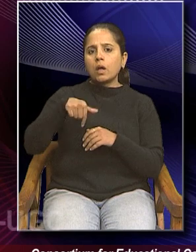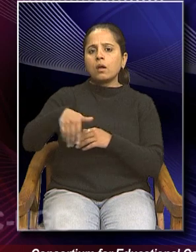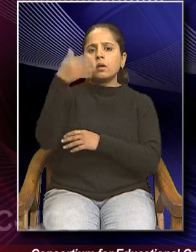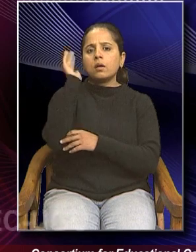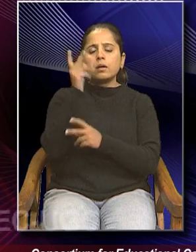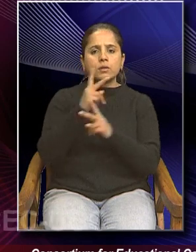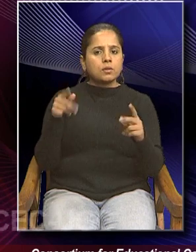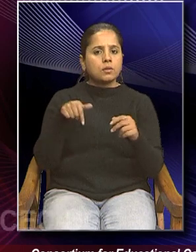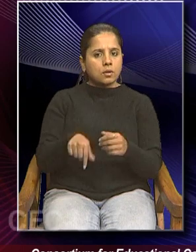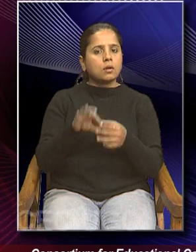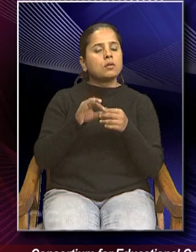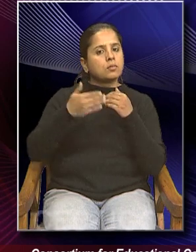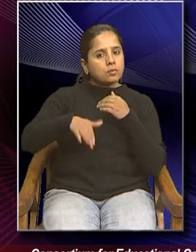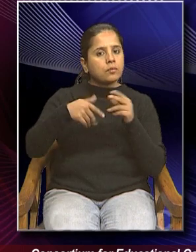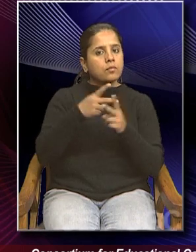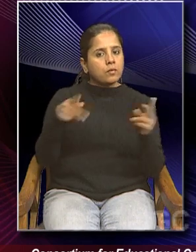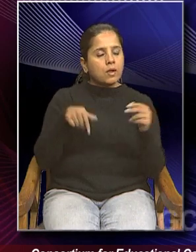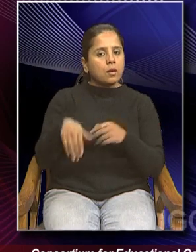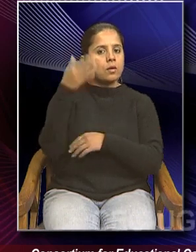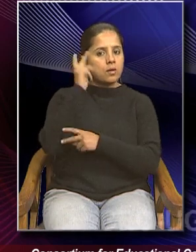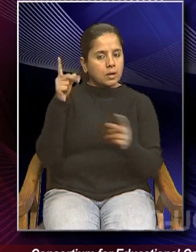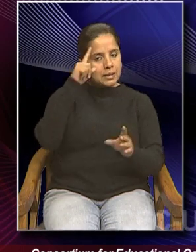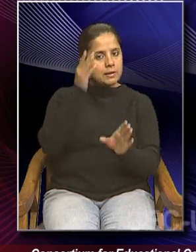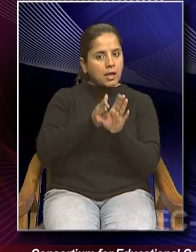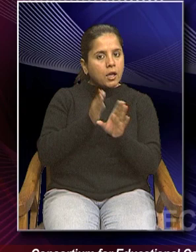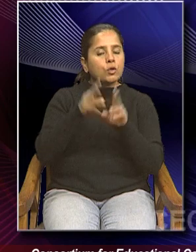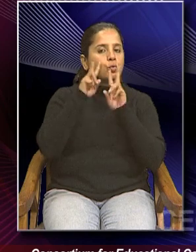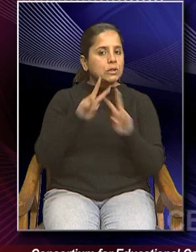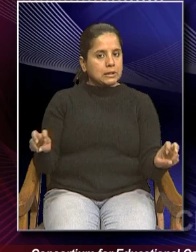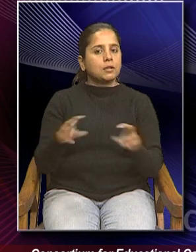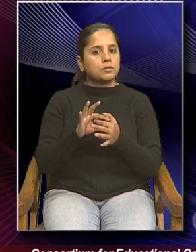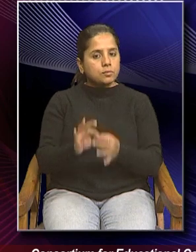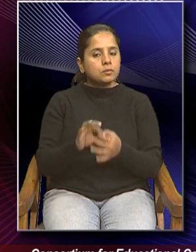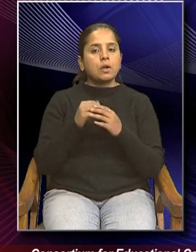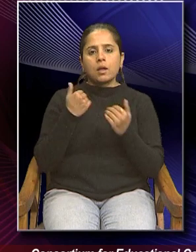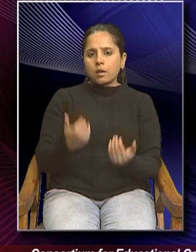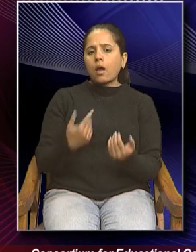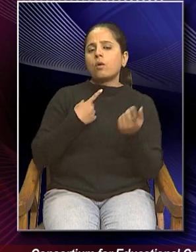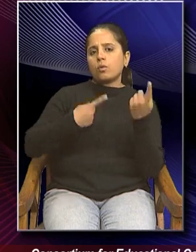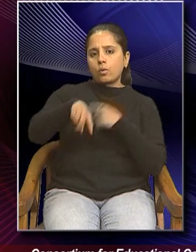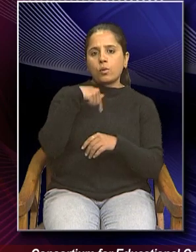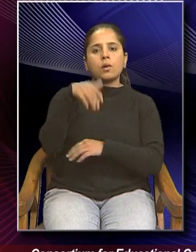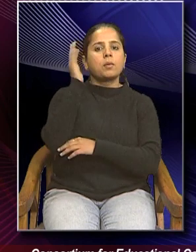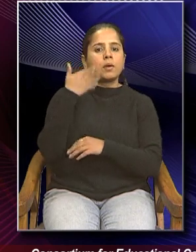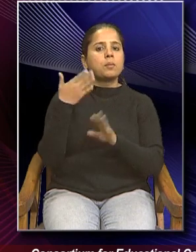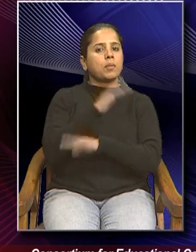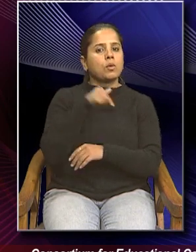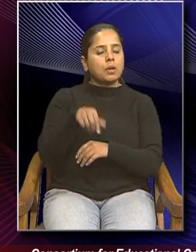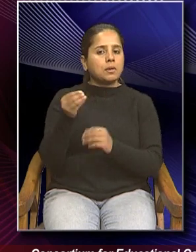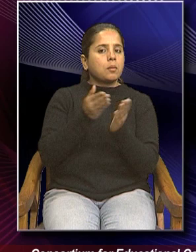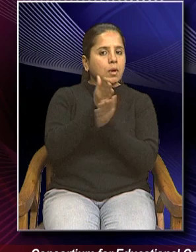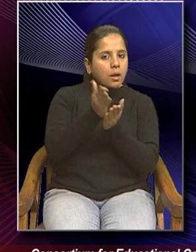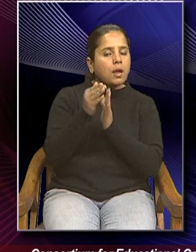will be on a continuation on the lecture series on psychological research, and I'm going to present before you some